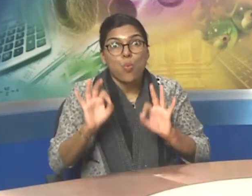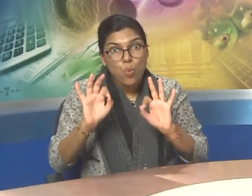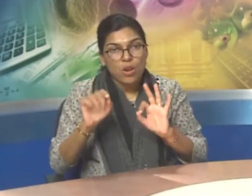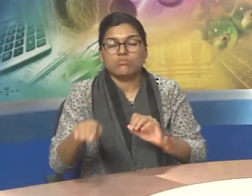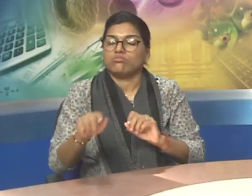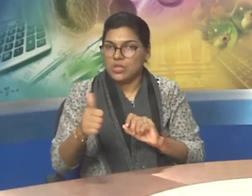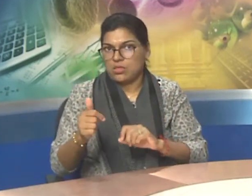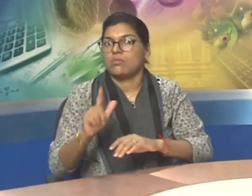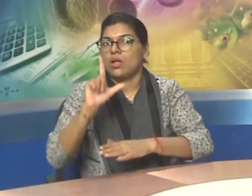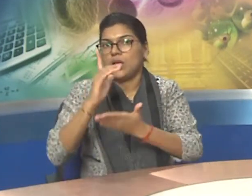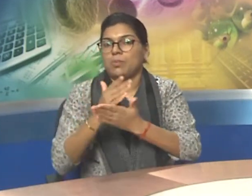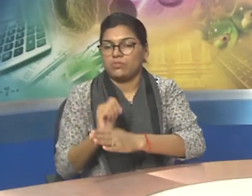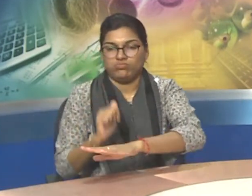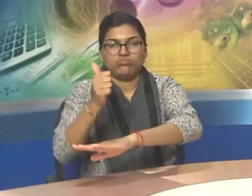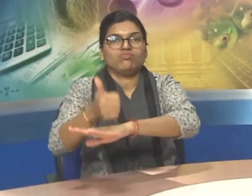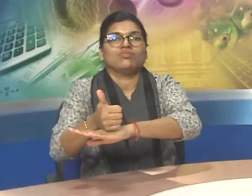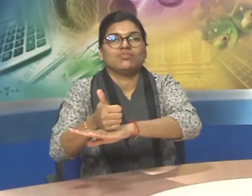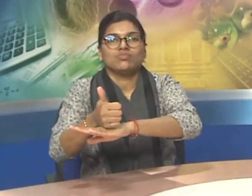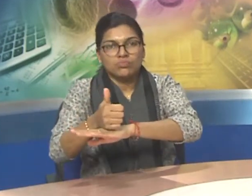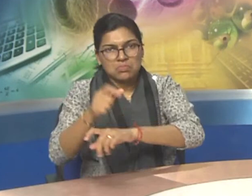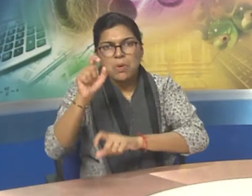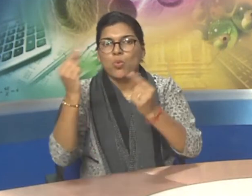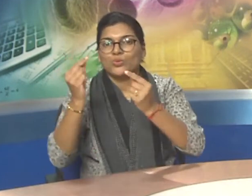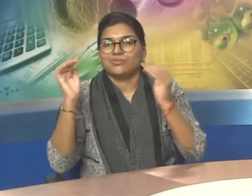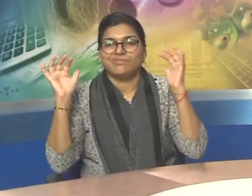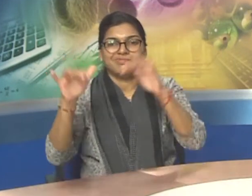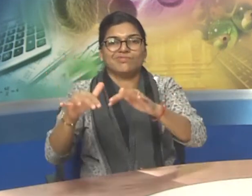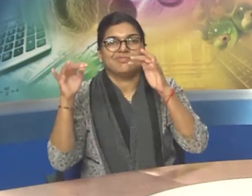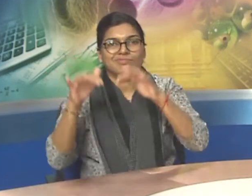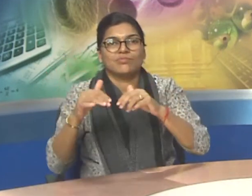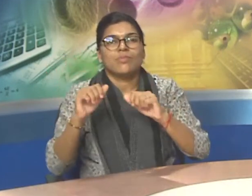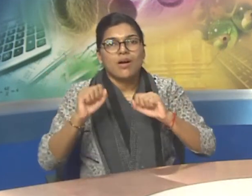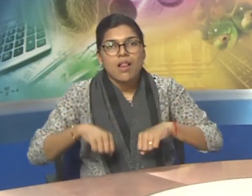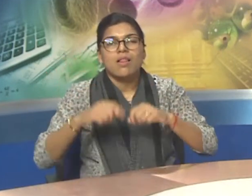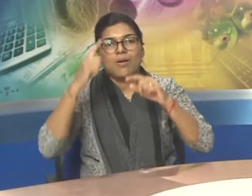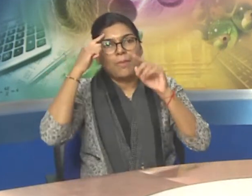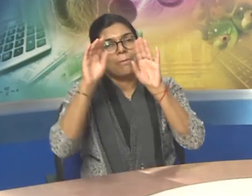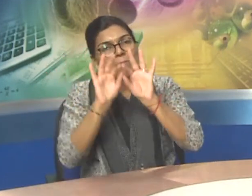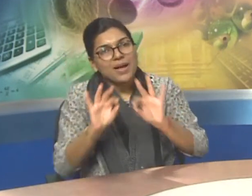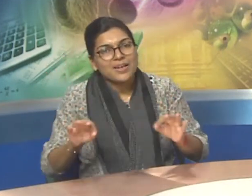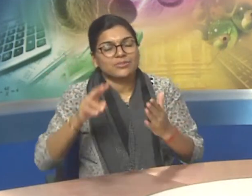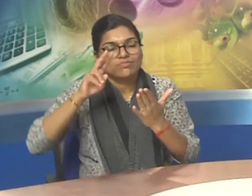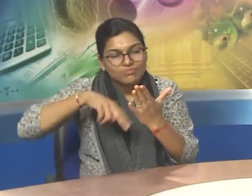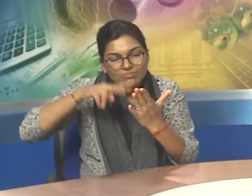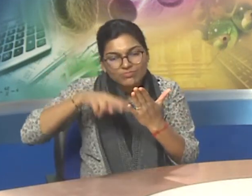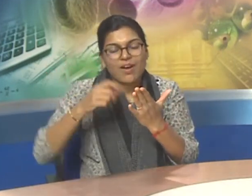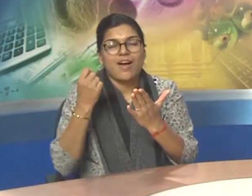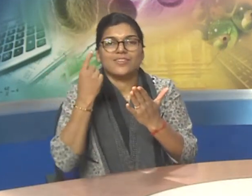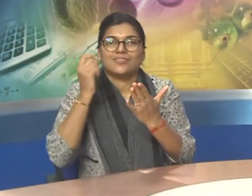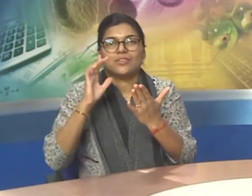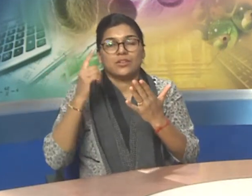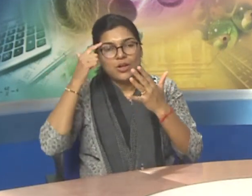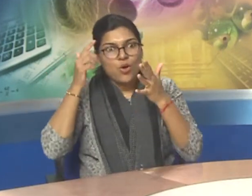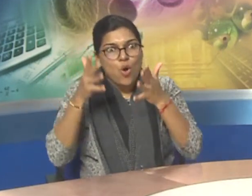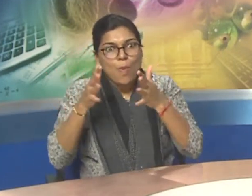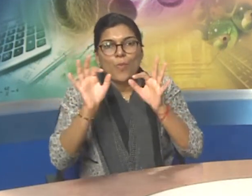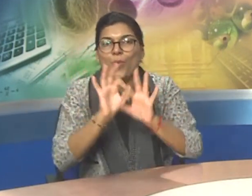If we talk about the location, then yes, the space is important, because library is a place where any